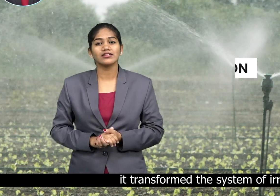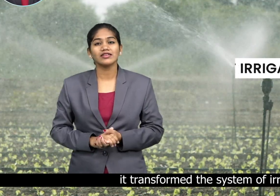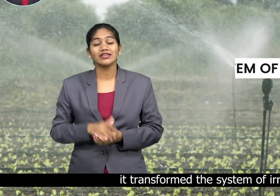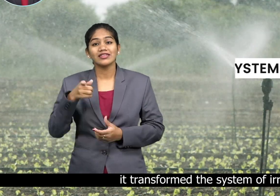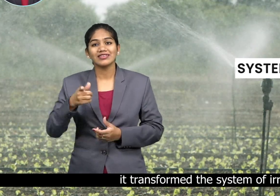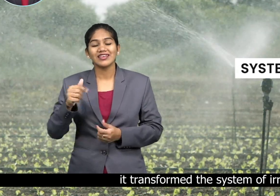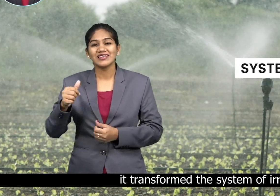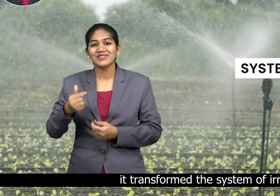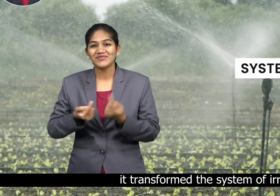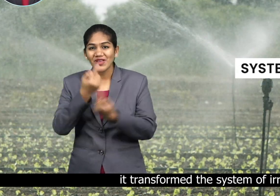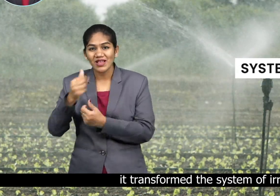irrigation.